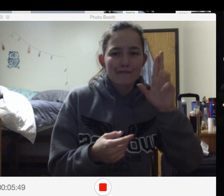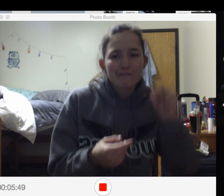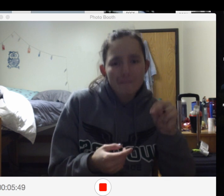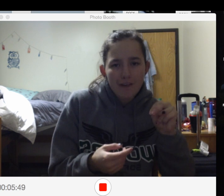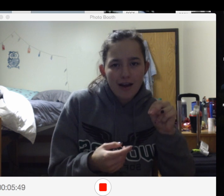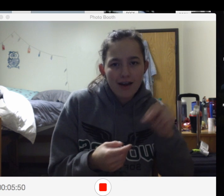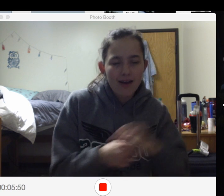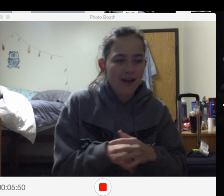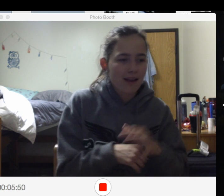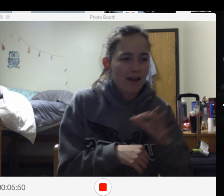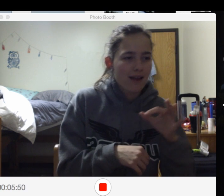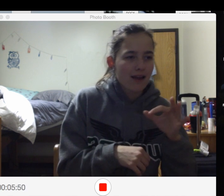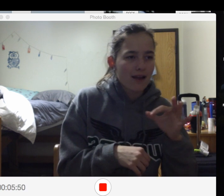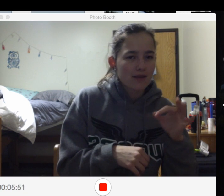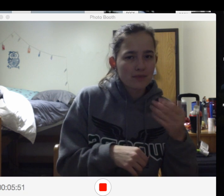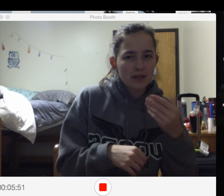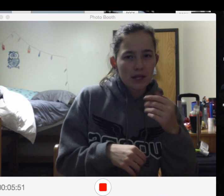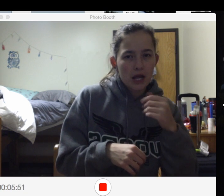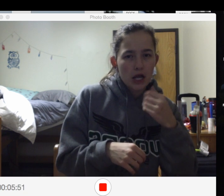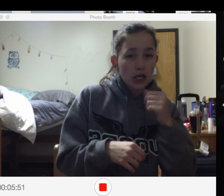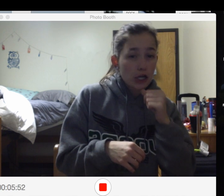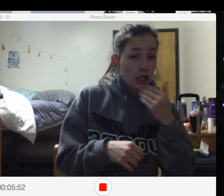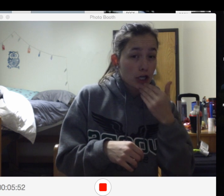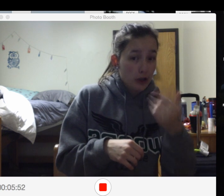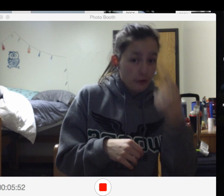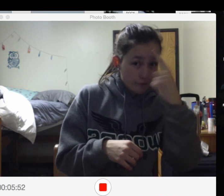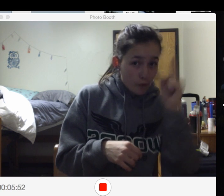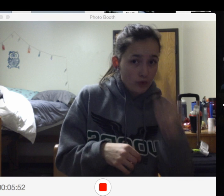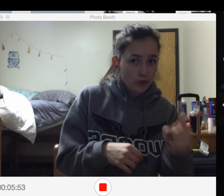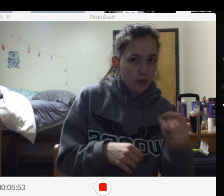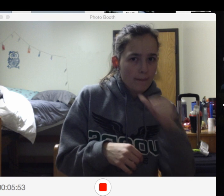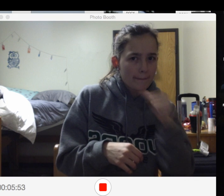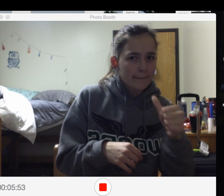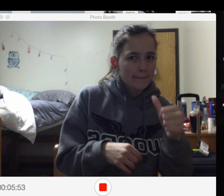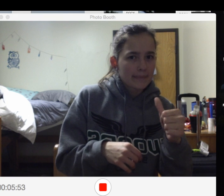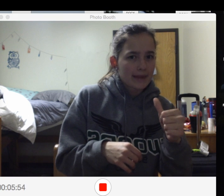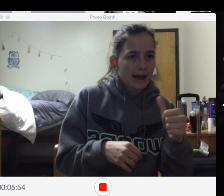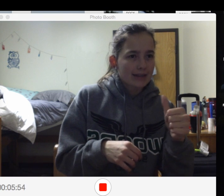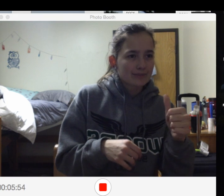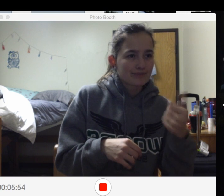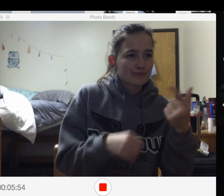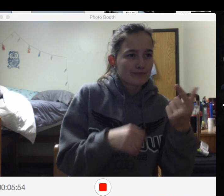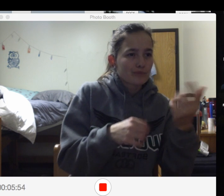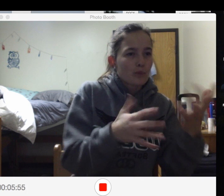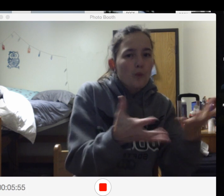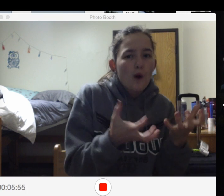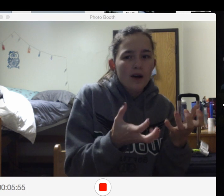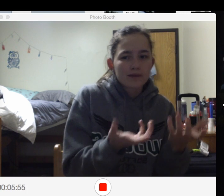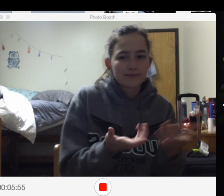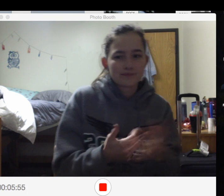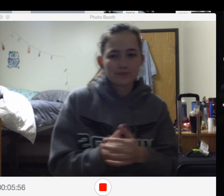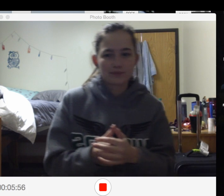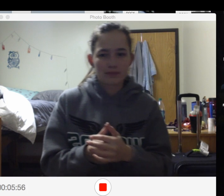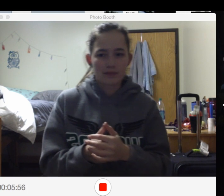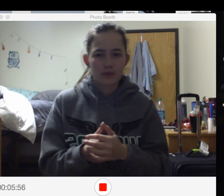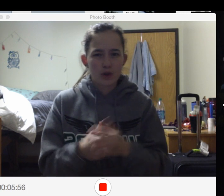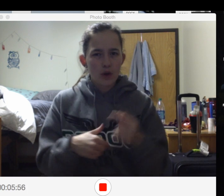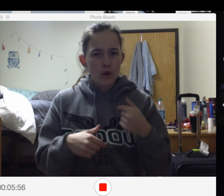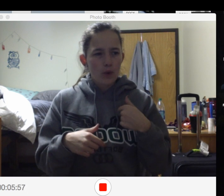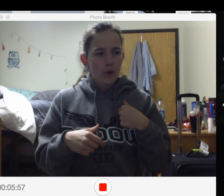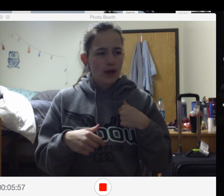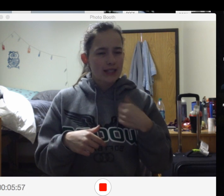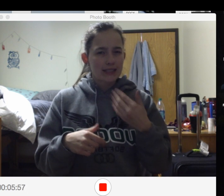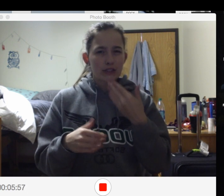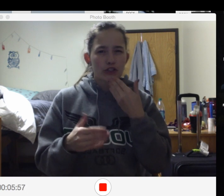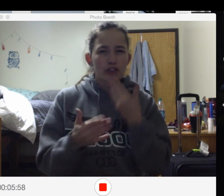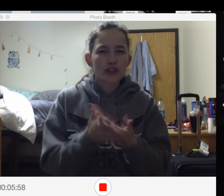it can throw off that balance. And instead of a balanced information diet, you can end up surrounded by